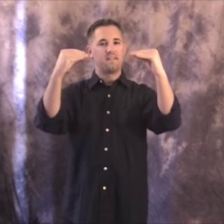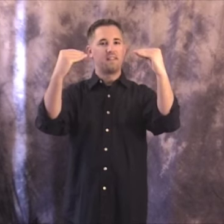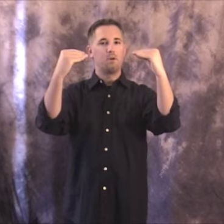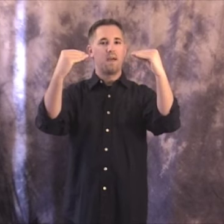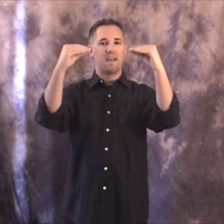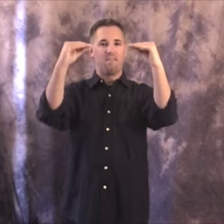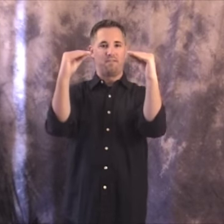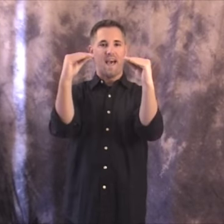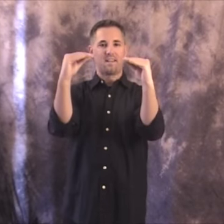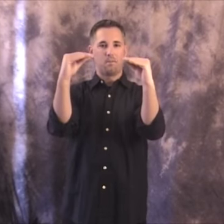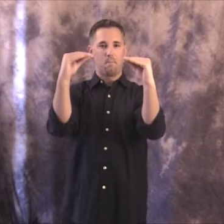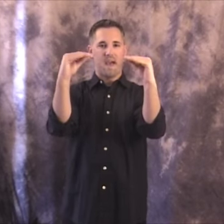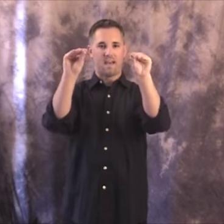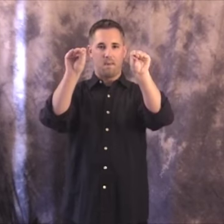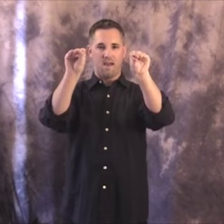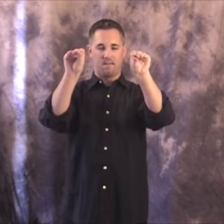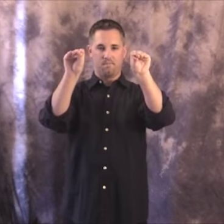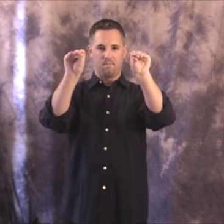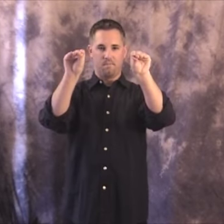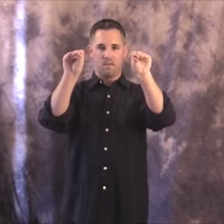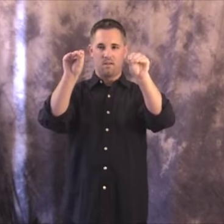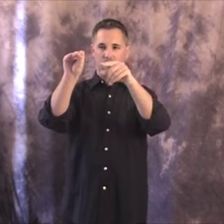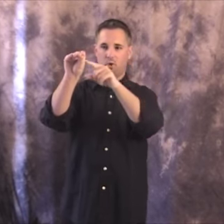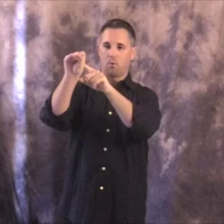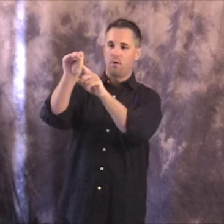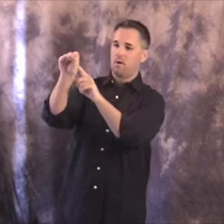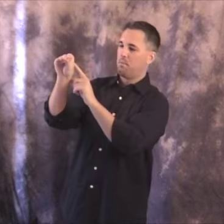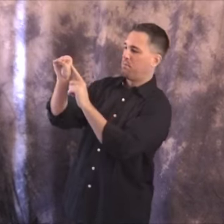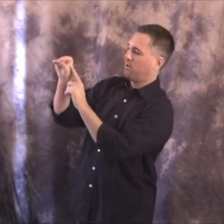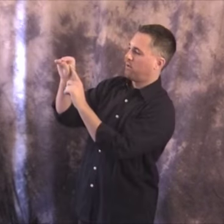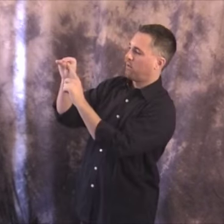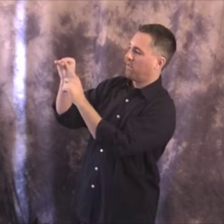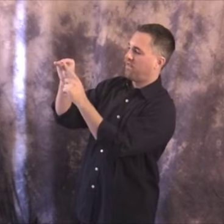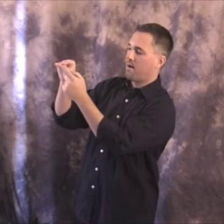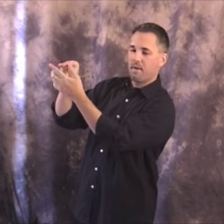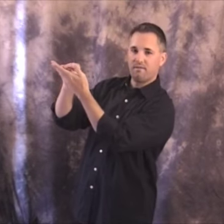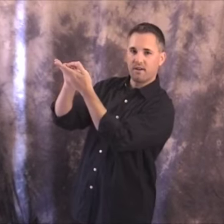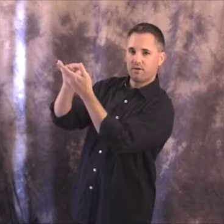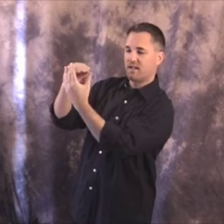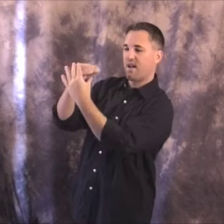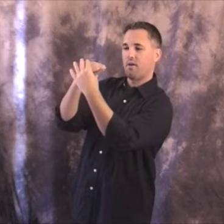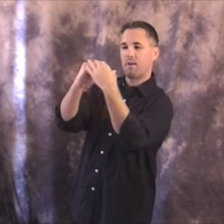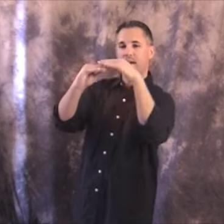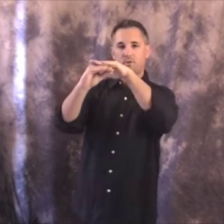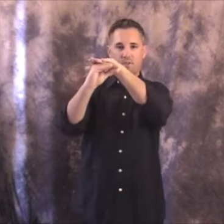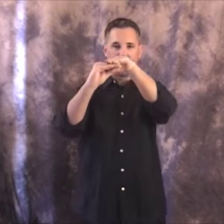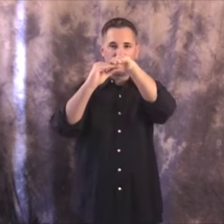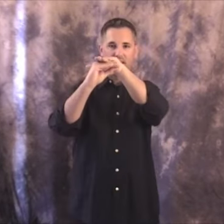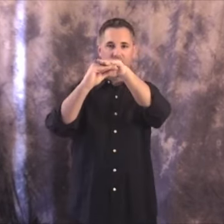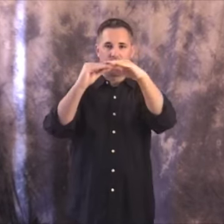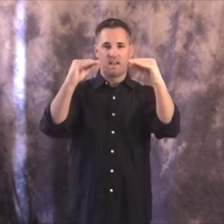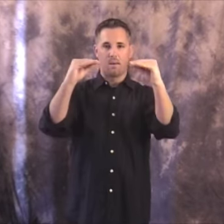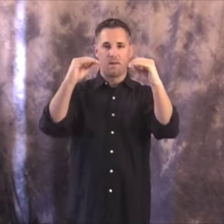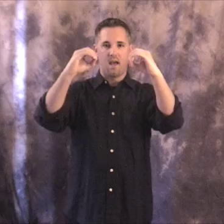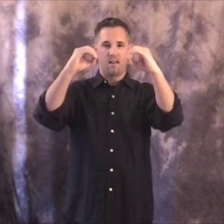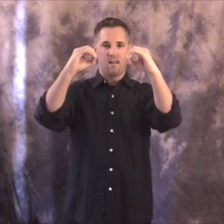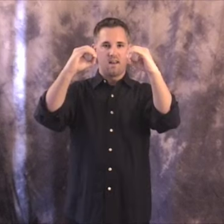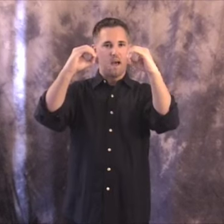basically you make a flat Pac-Man. So put your thumb and fingers together and make sure that it's flat on top, not